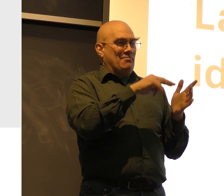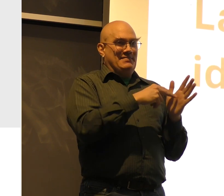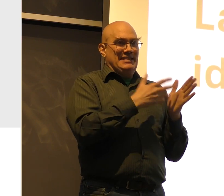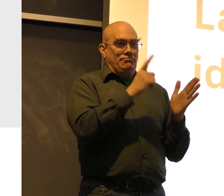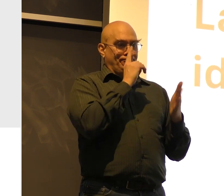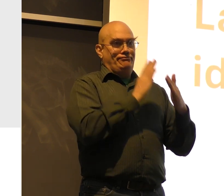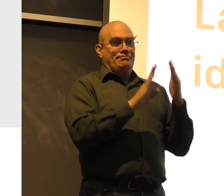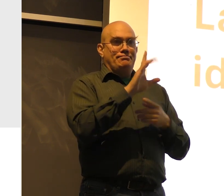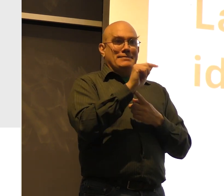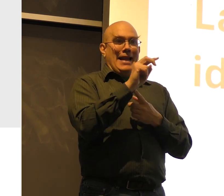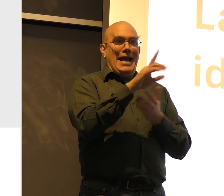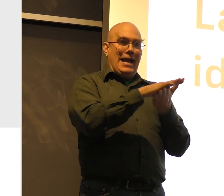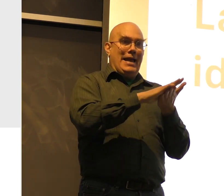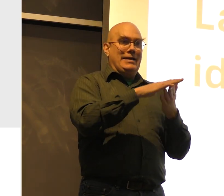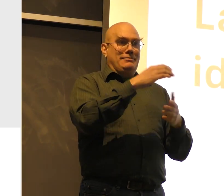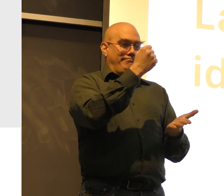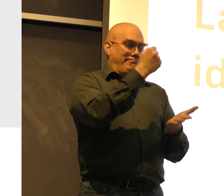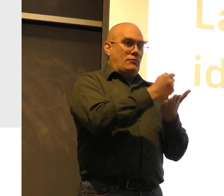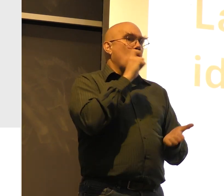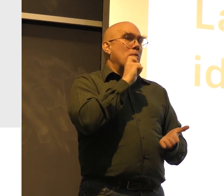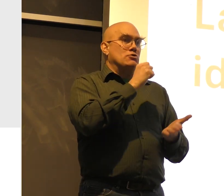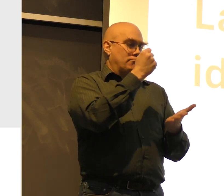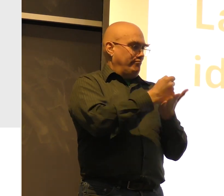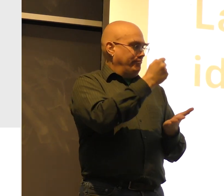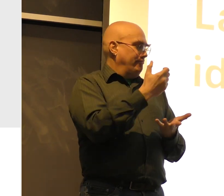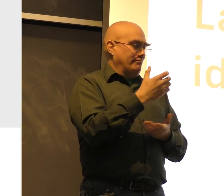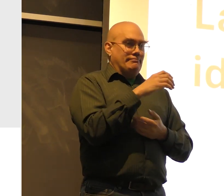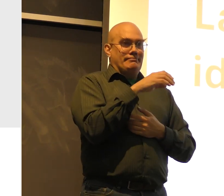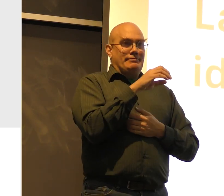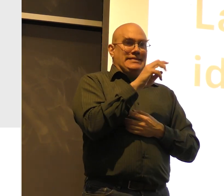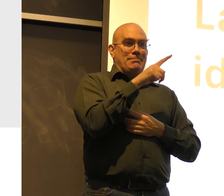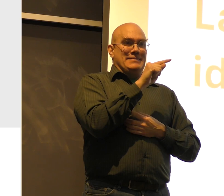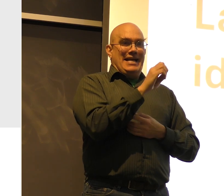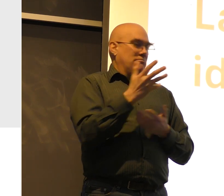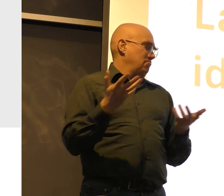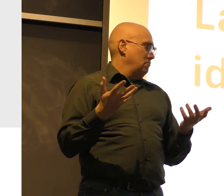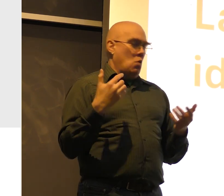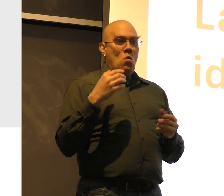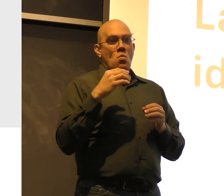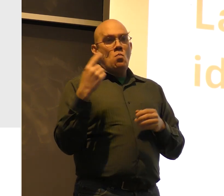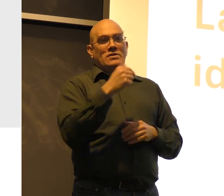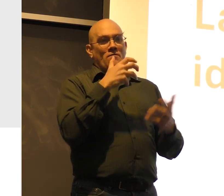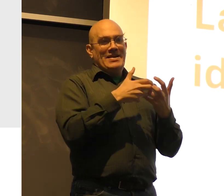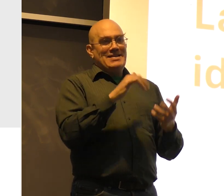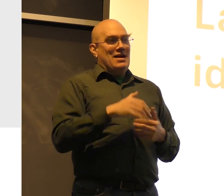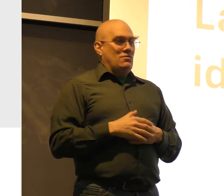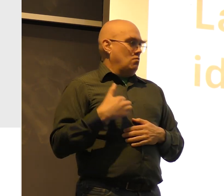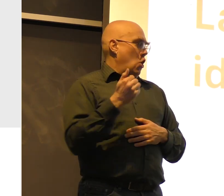a term that means bland, that it just gets rubber stamped. It's just a template. And we don't fit in